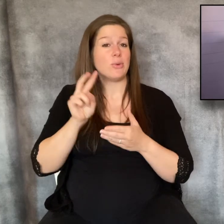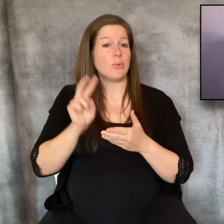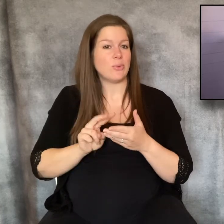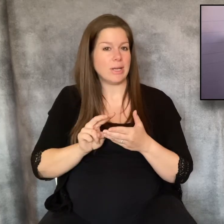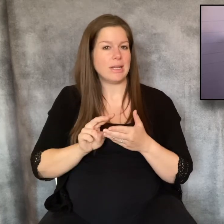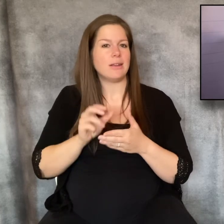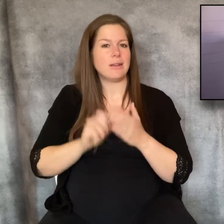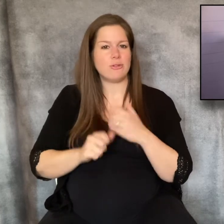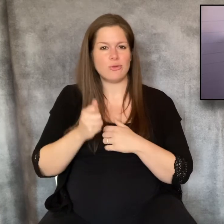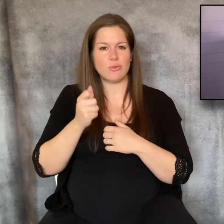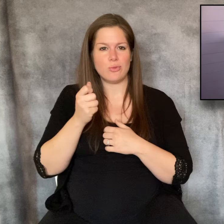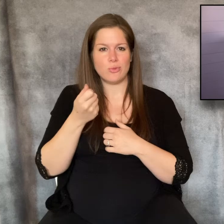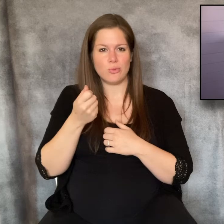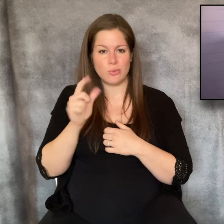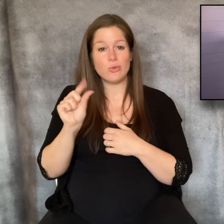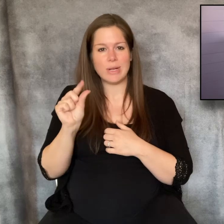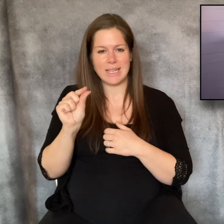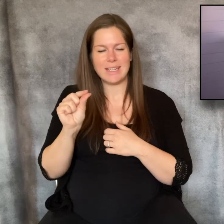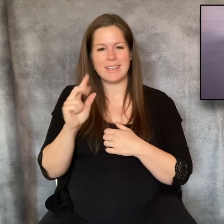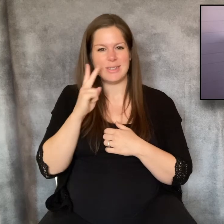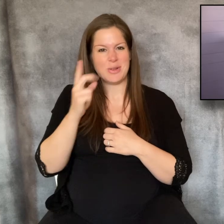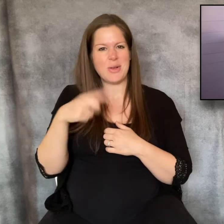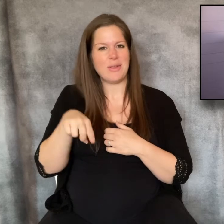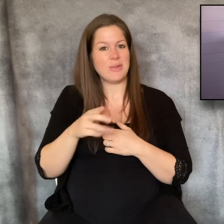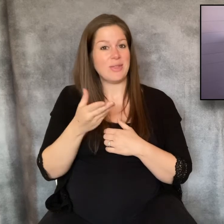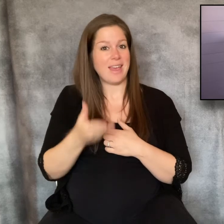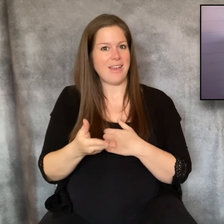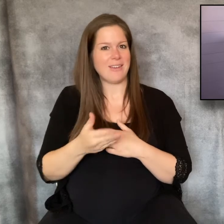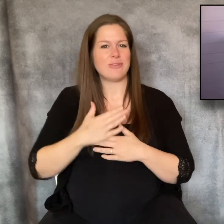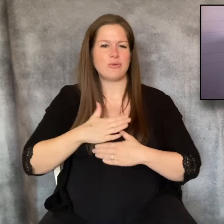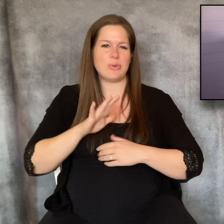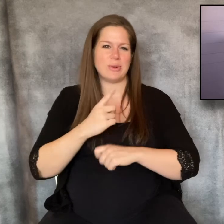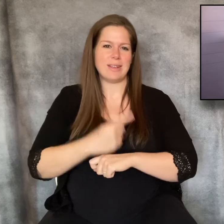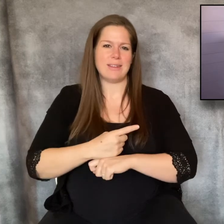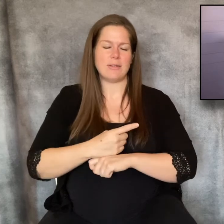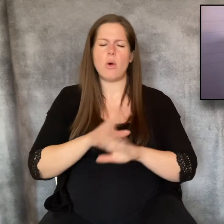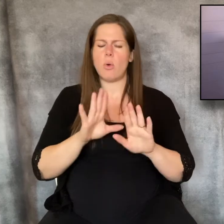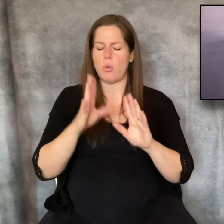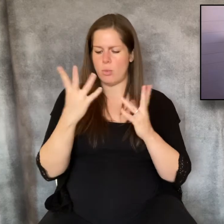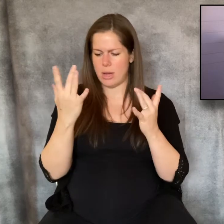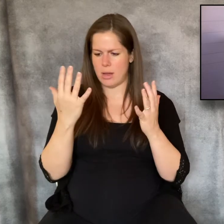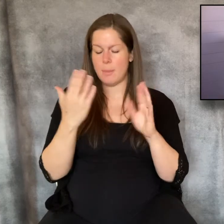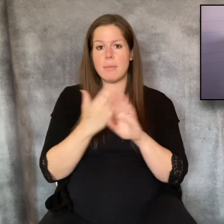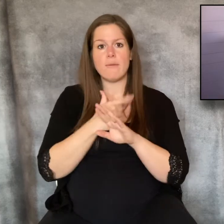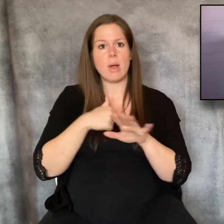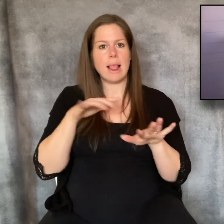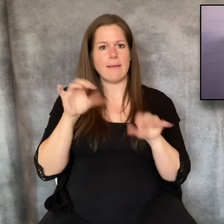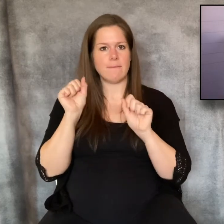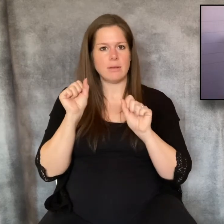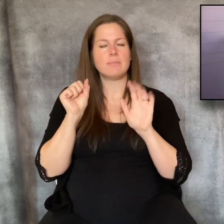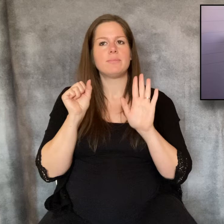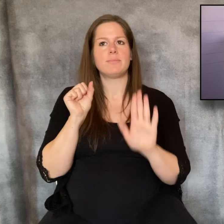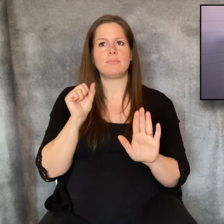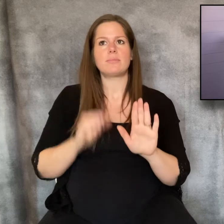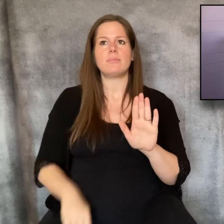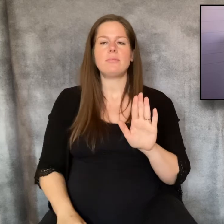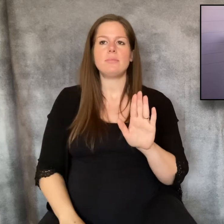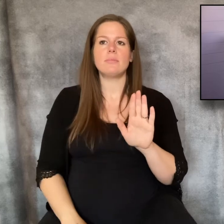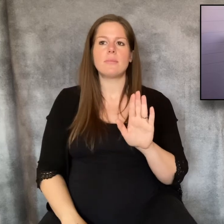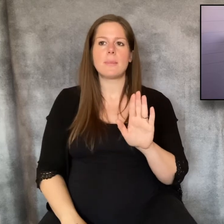in chapter 20, and we will see you then. Have a great day. Oh, you know what? Before I go,